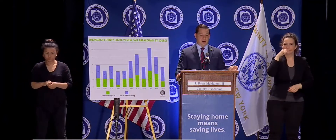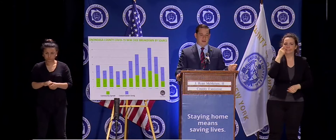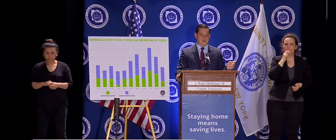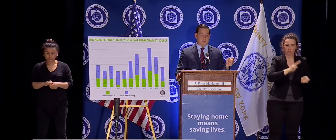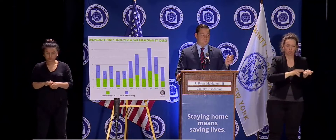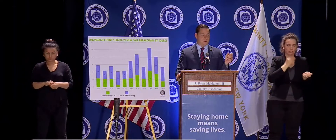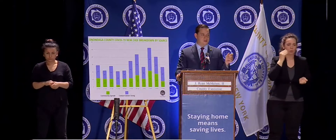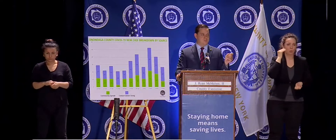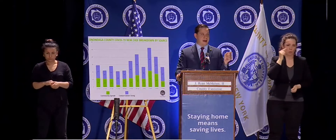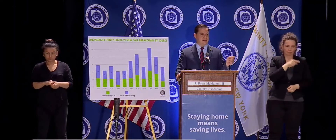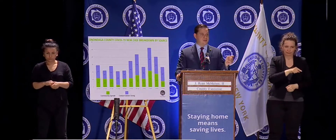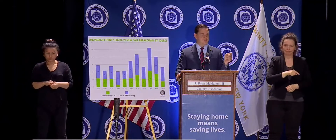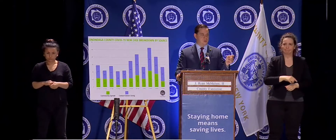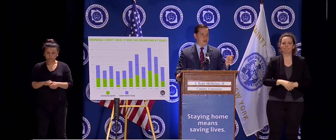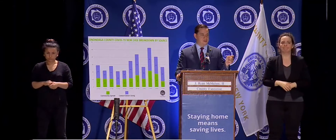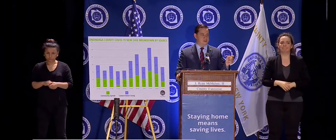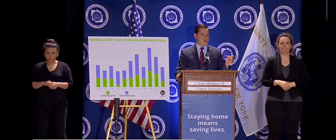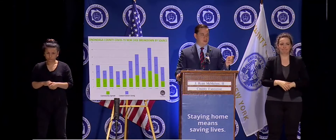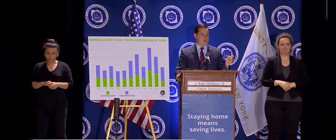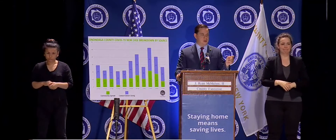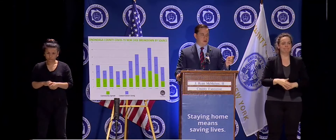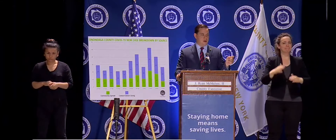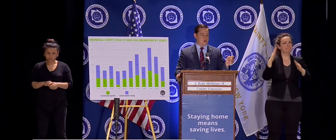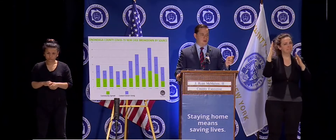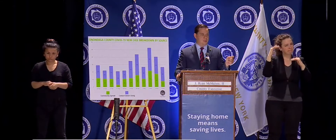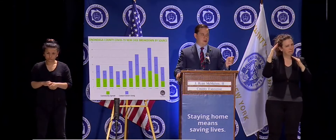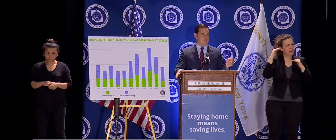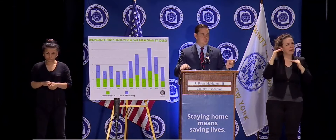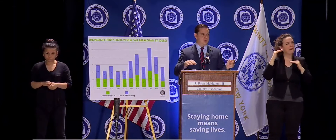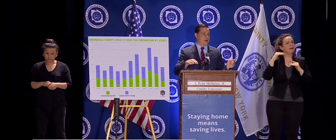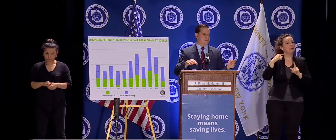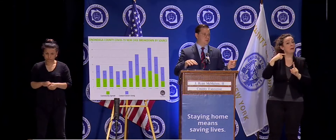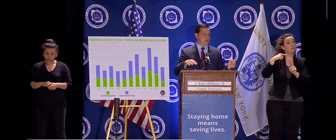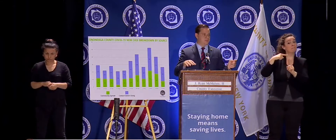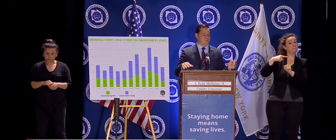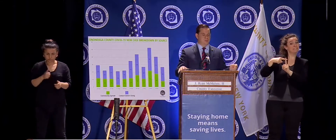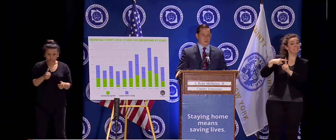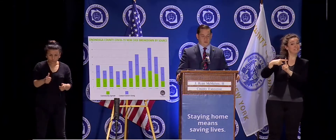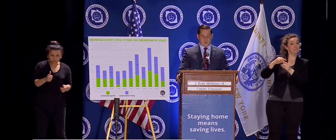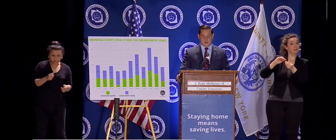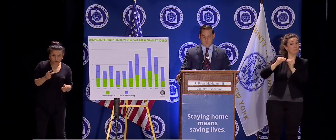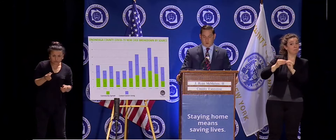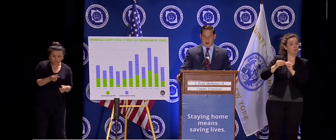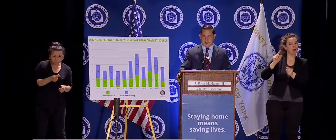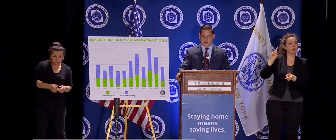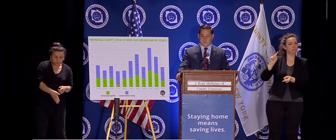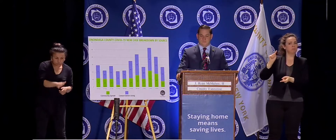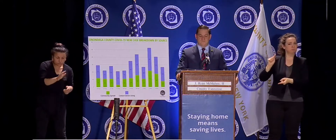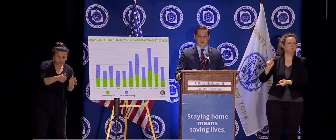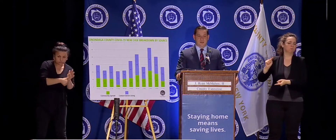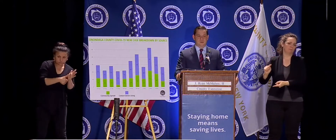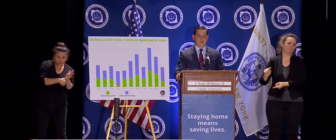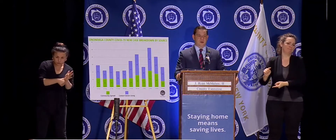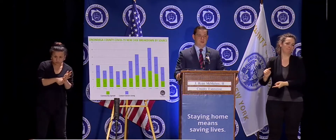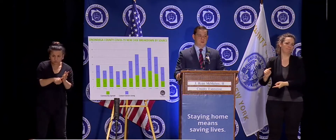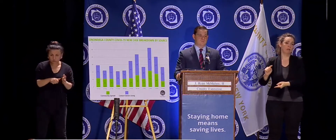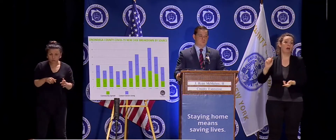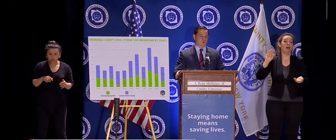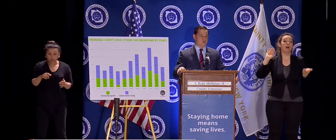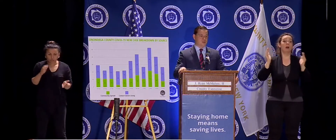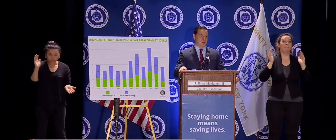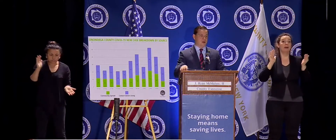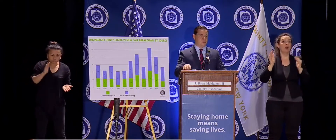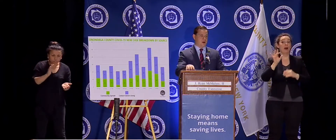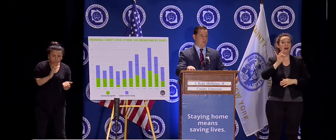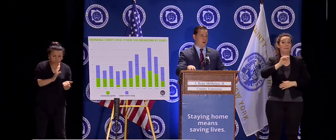downward trend as far as positive rates compared to our 8%. And the reason why is because